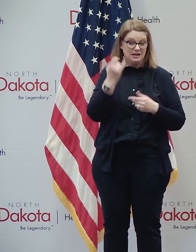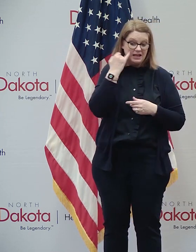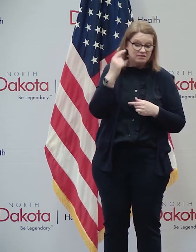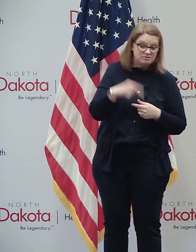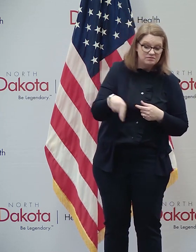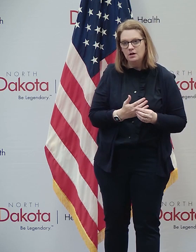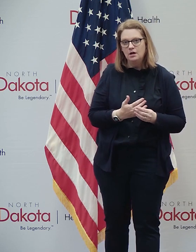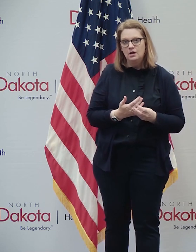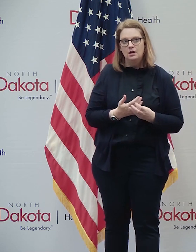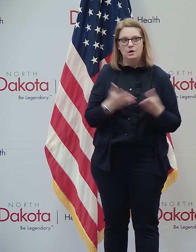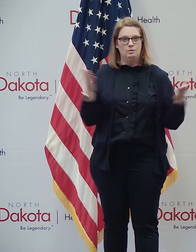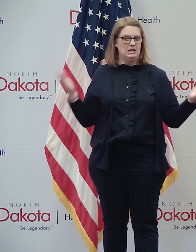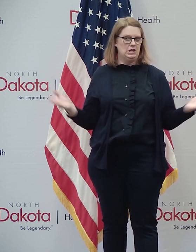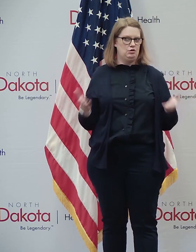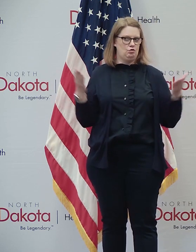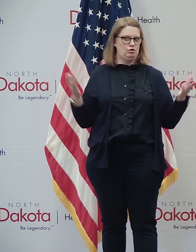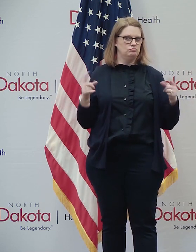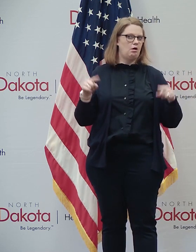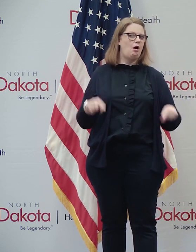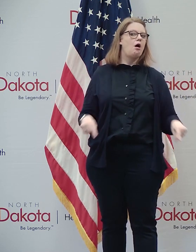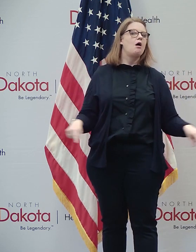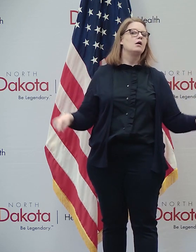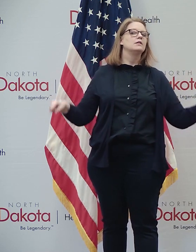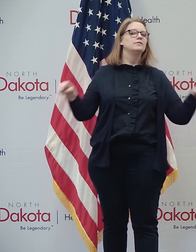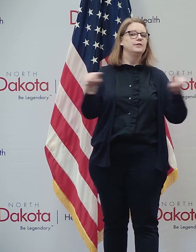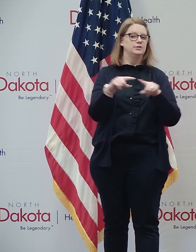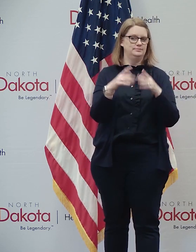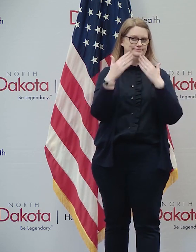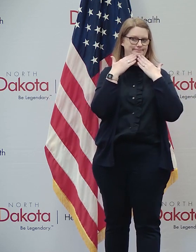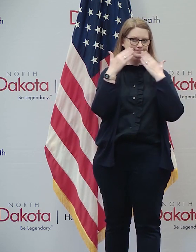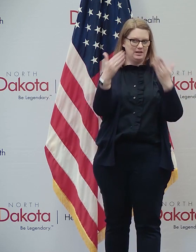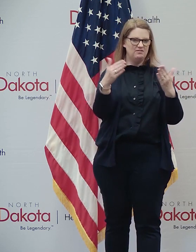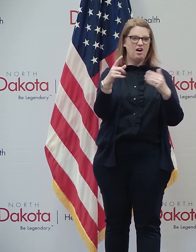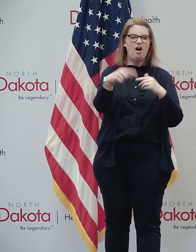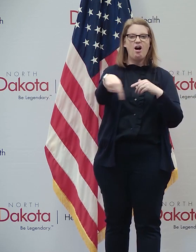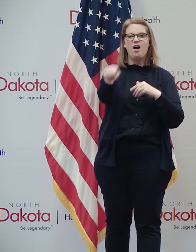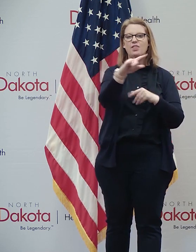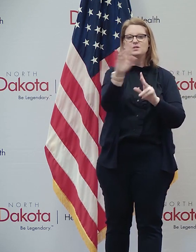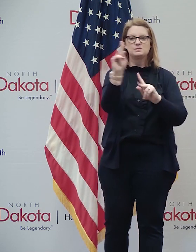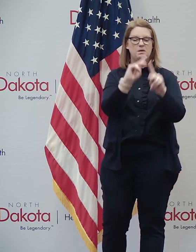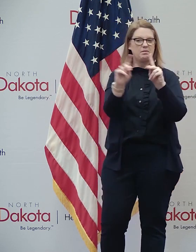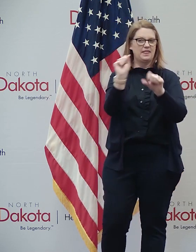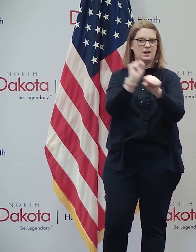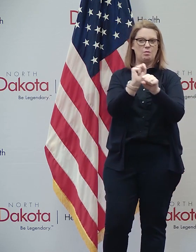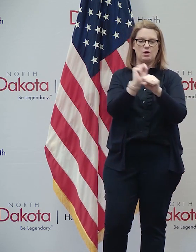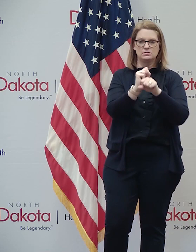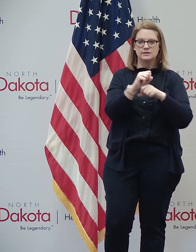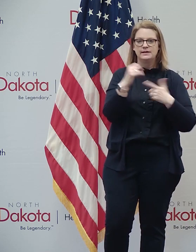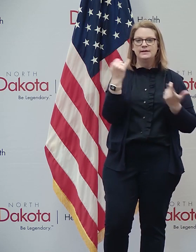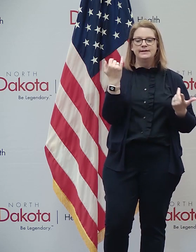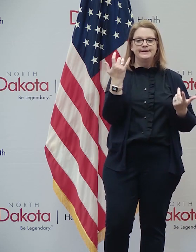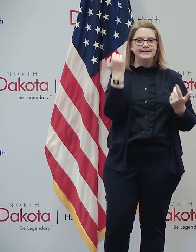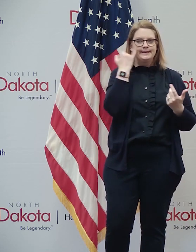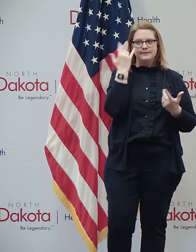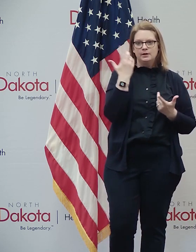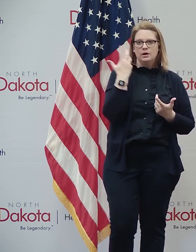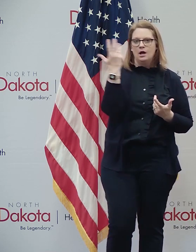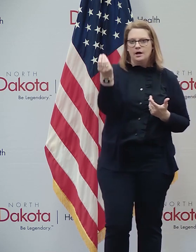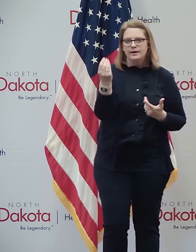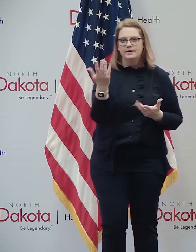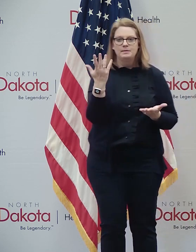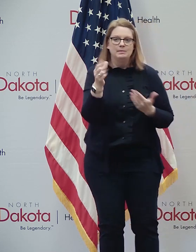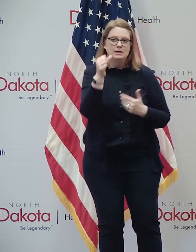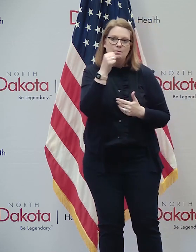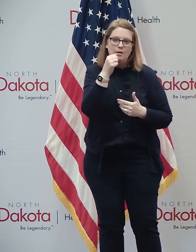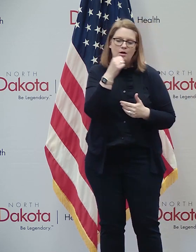severely ill with COVID-19. In closing, I would want to talk about gratitude. And again, as we move into